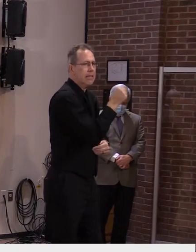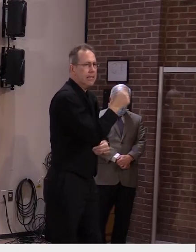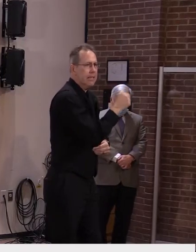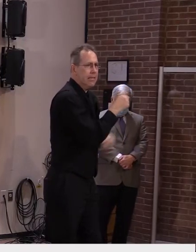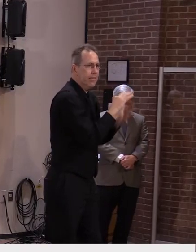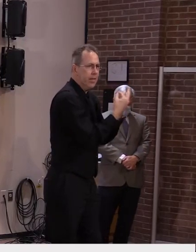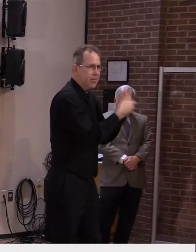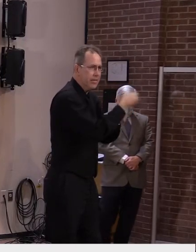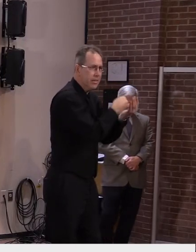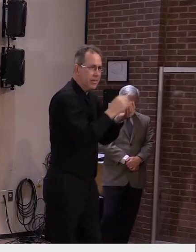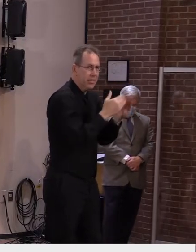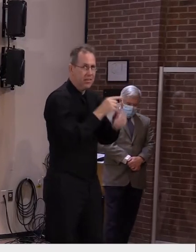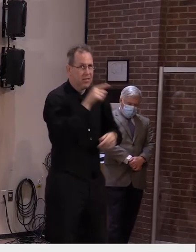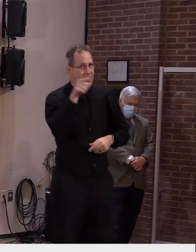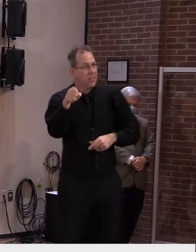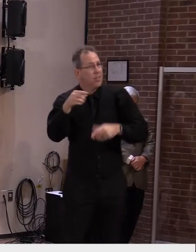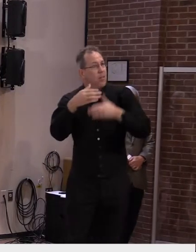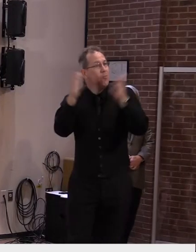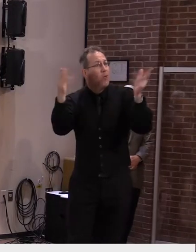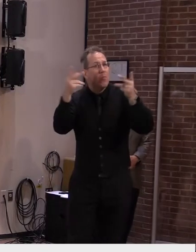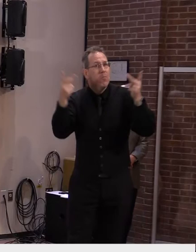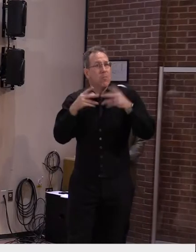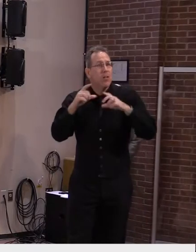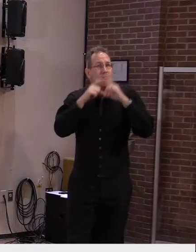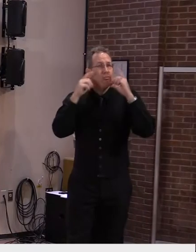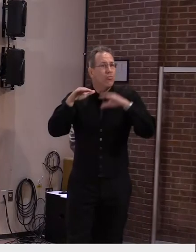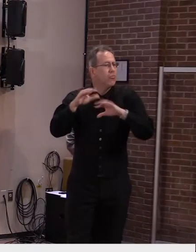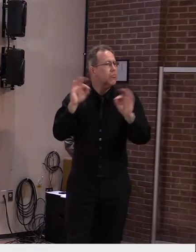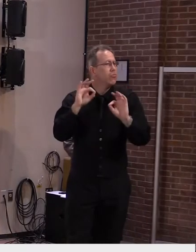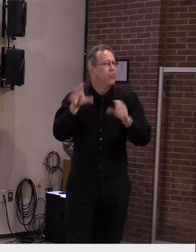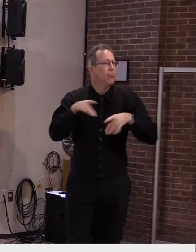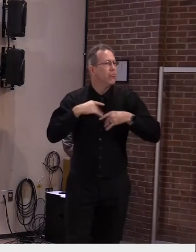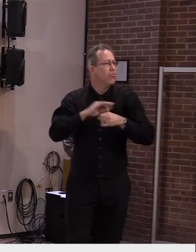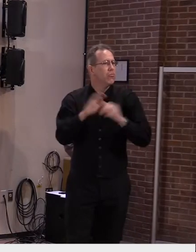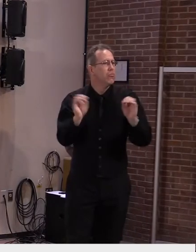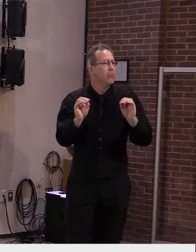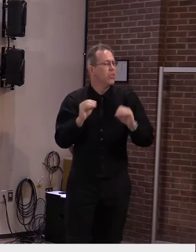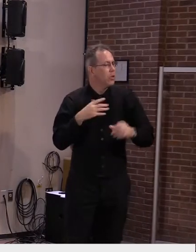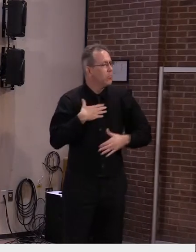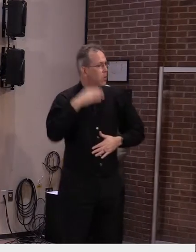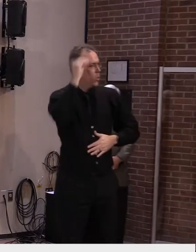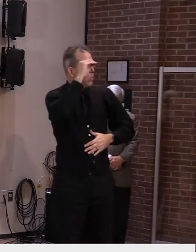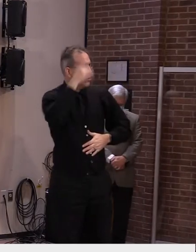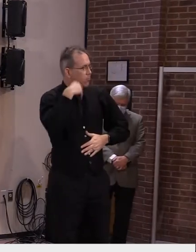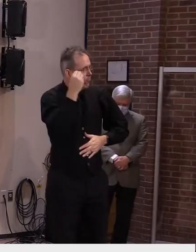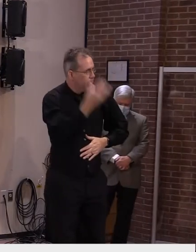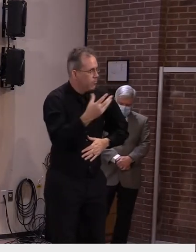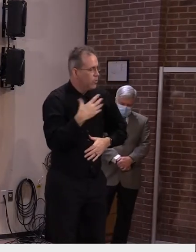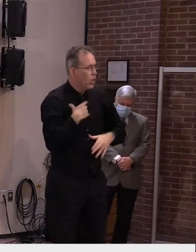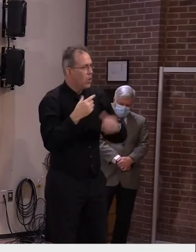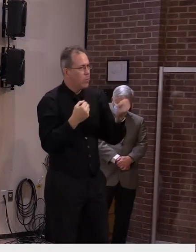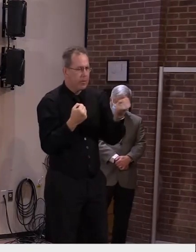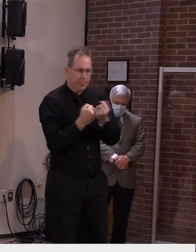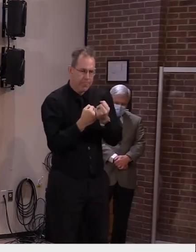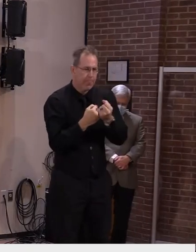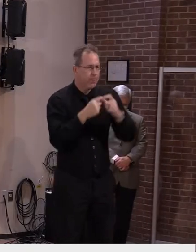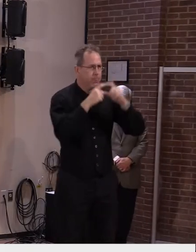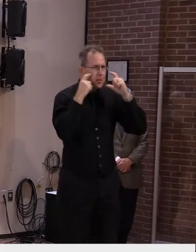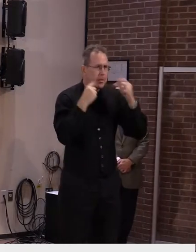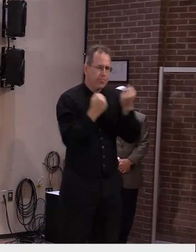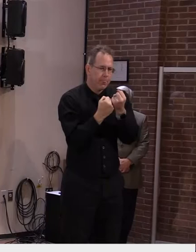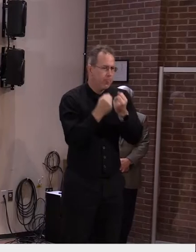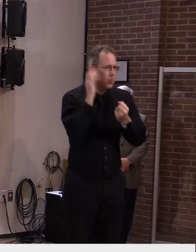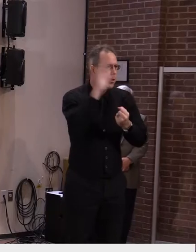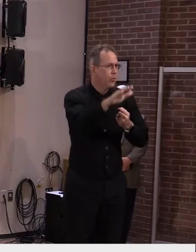have anticipated, even with people they trust and are good friends with and all of that, because it's a time of high